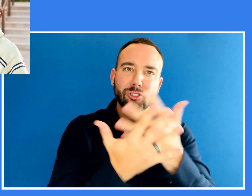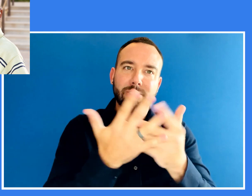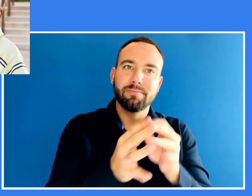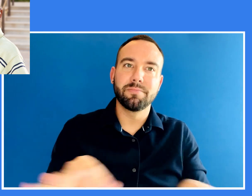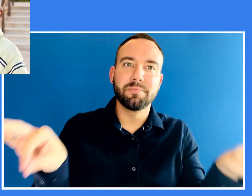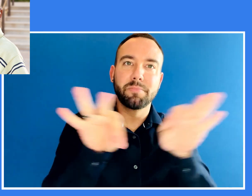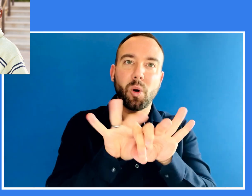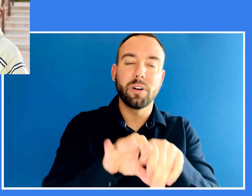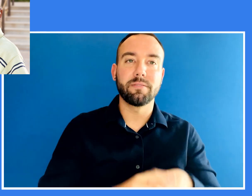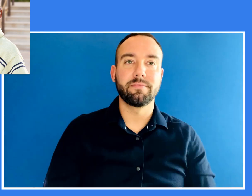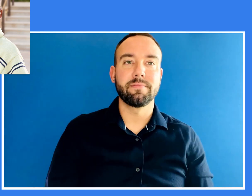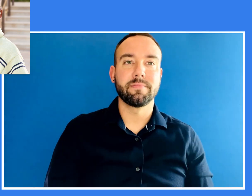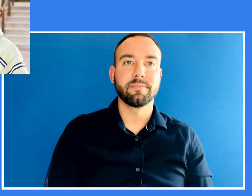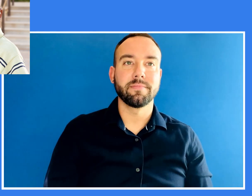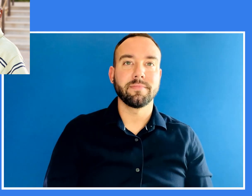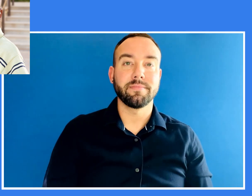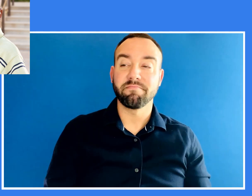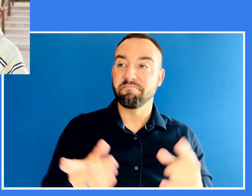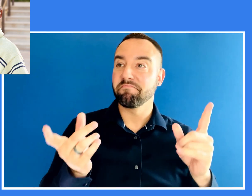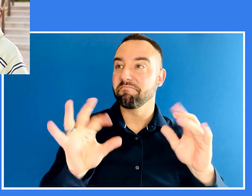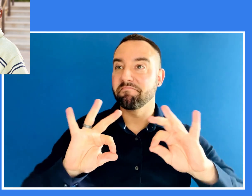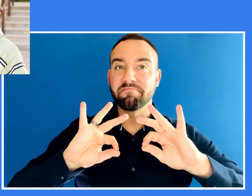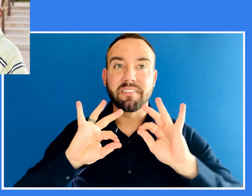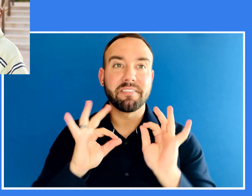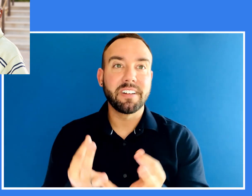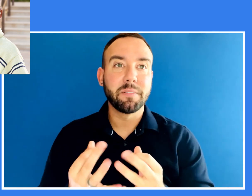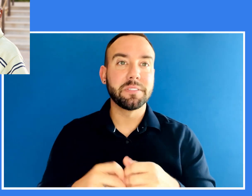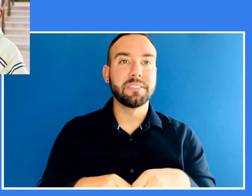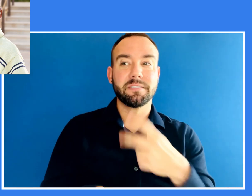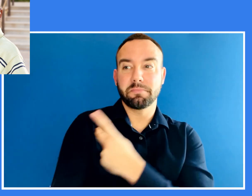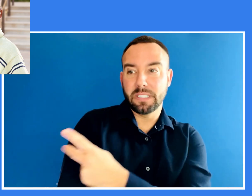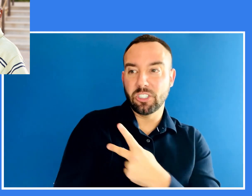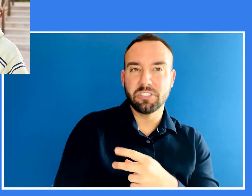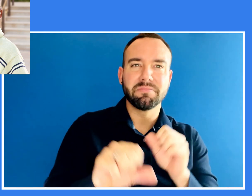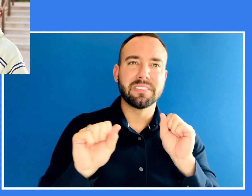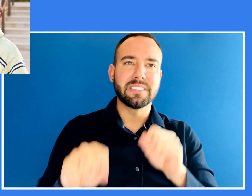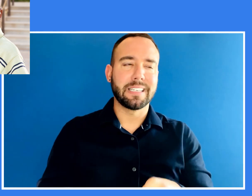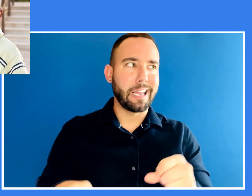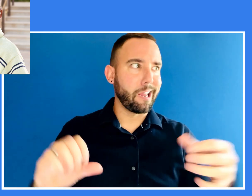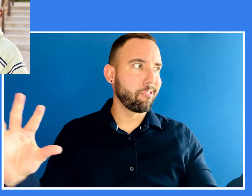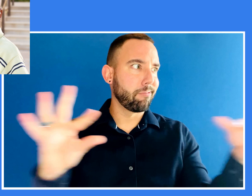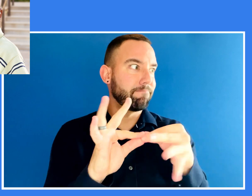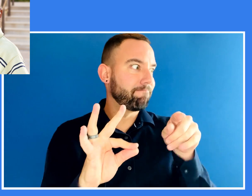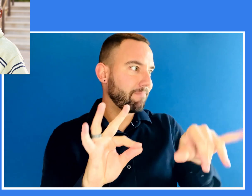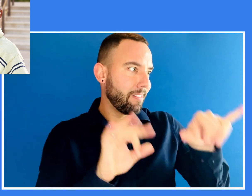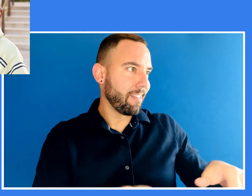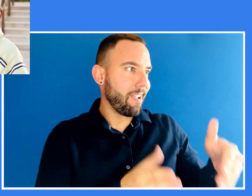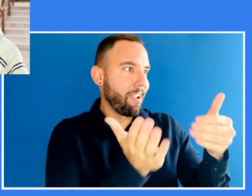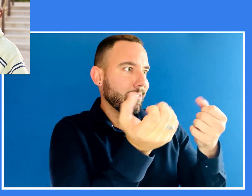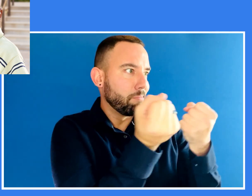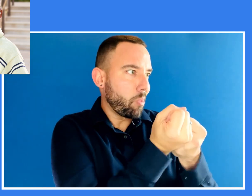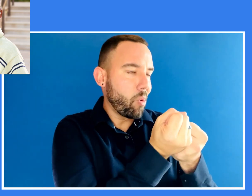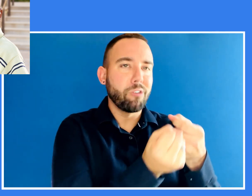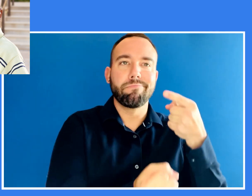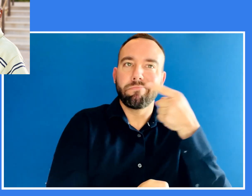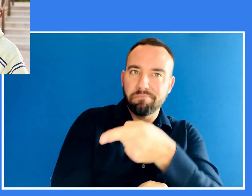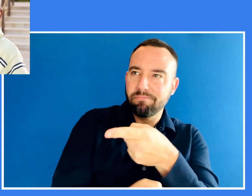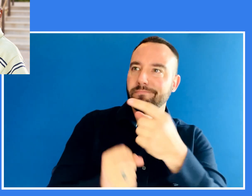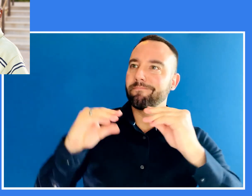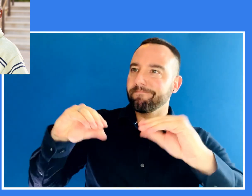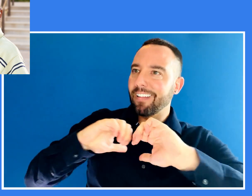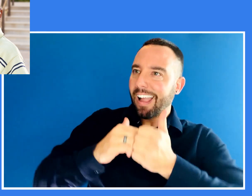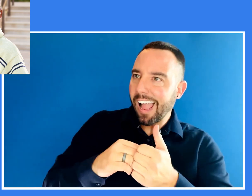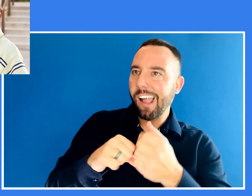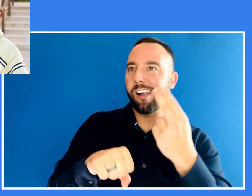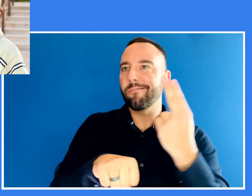Connect patients and families with tools to help patients take medication as directed and schedule screening appointments and support